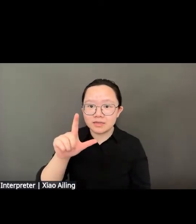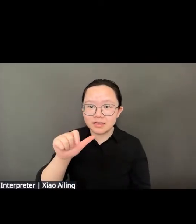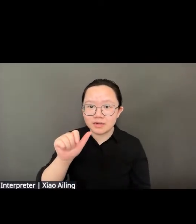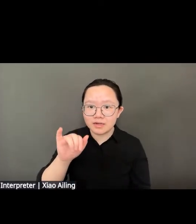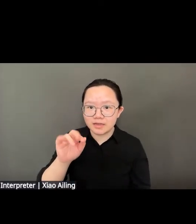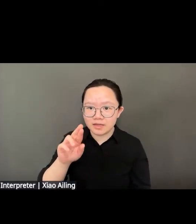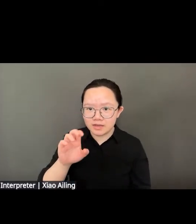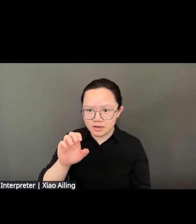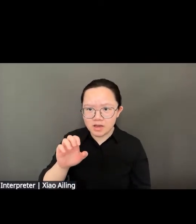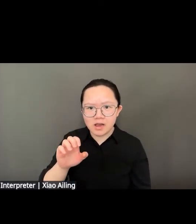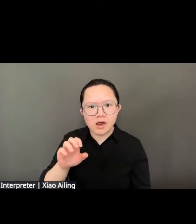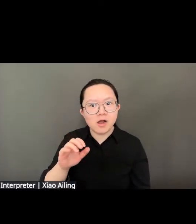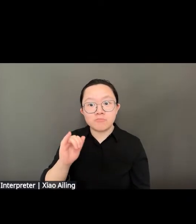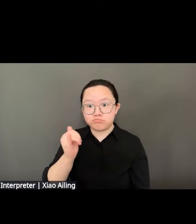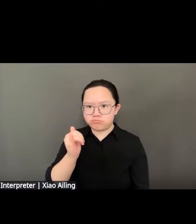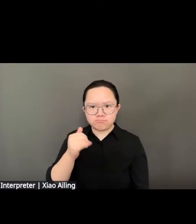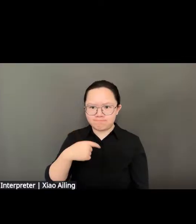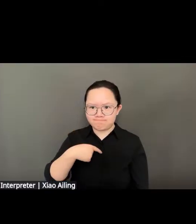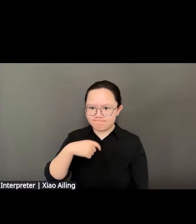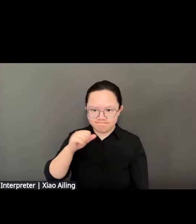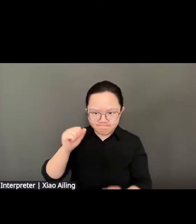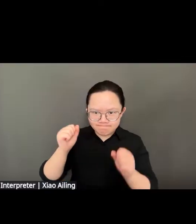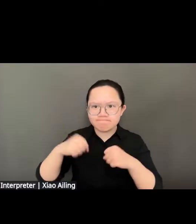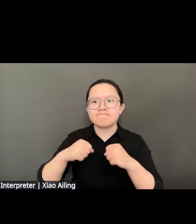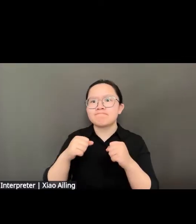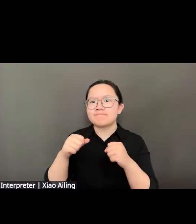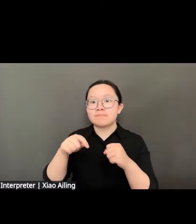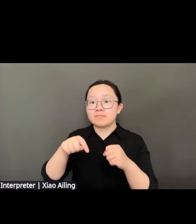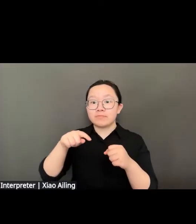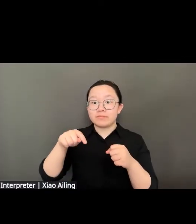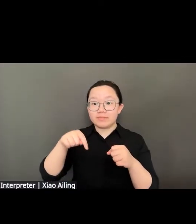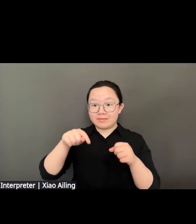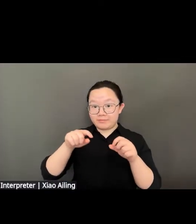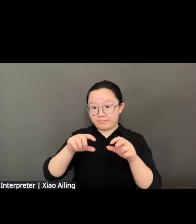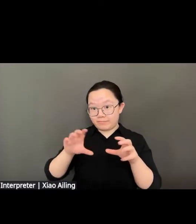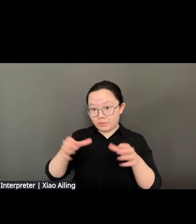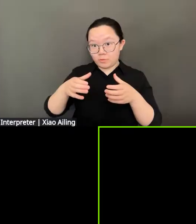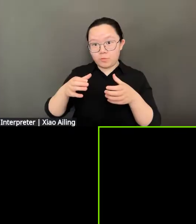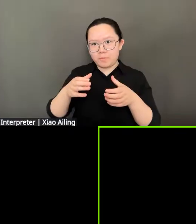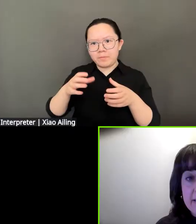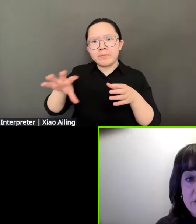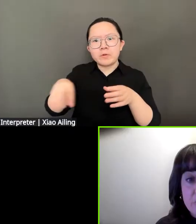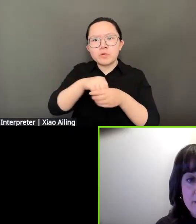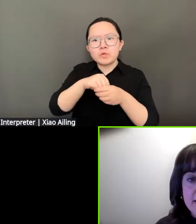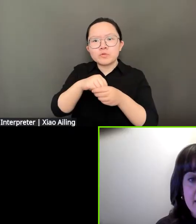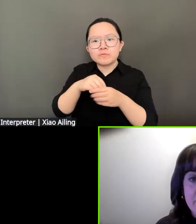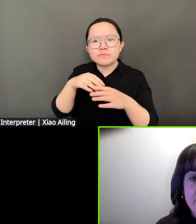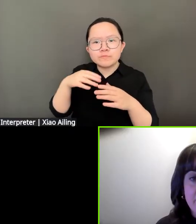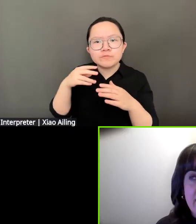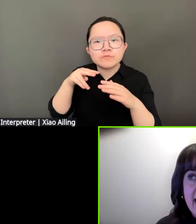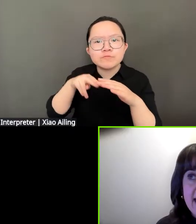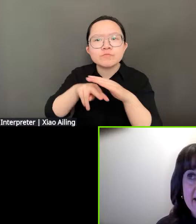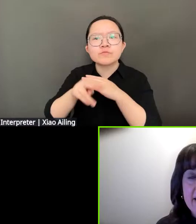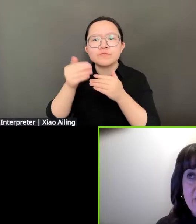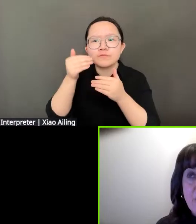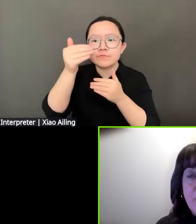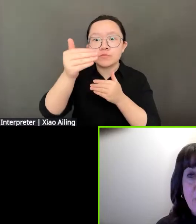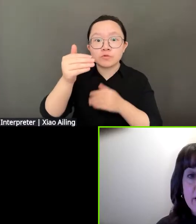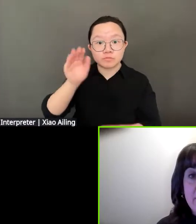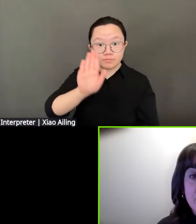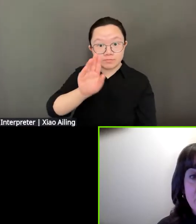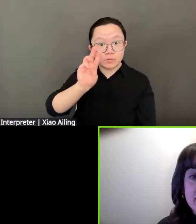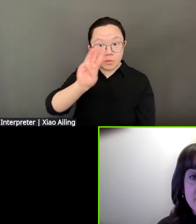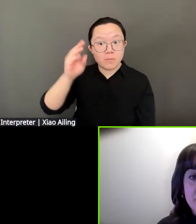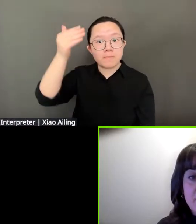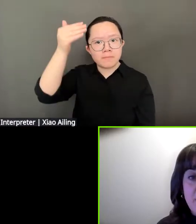for INGOs who want to start their inclusion journey, including 2 ones I would flag.